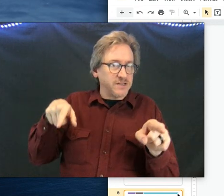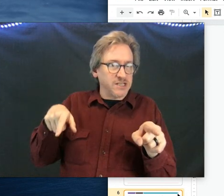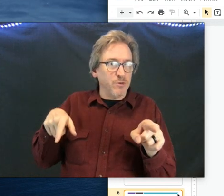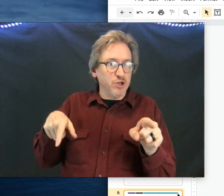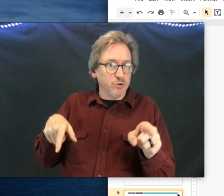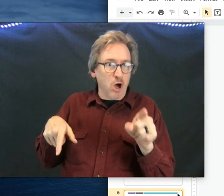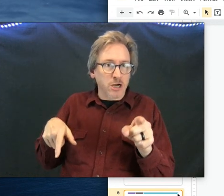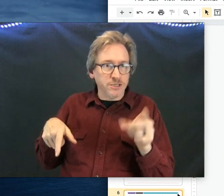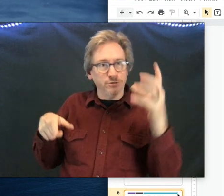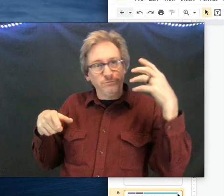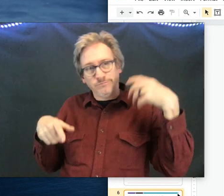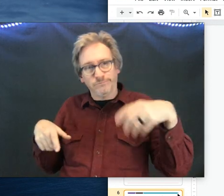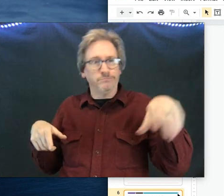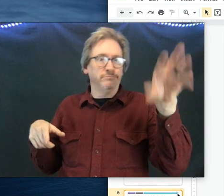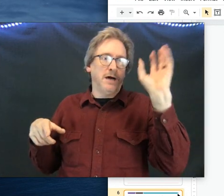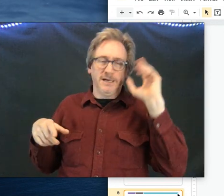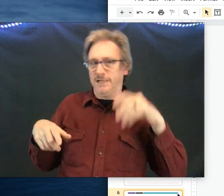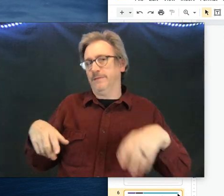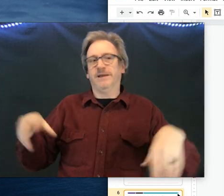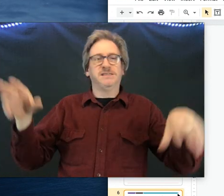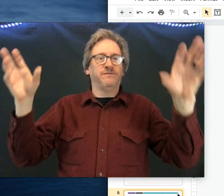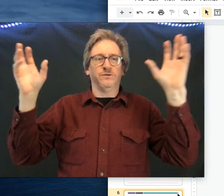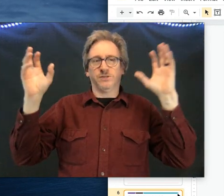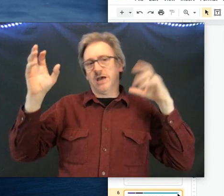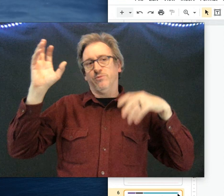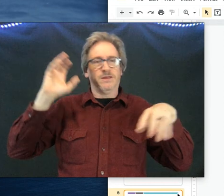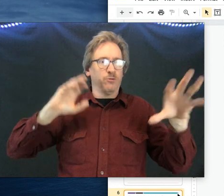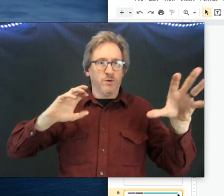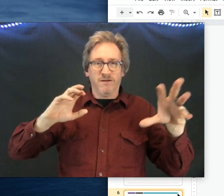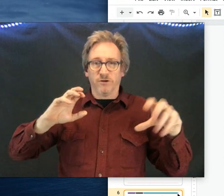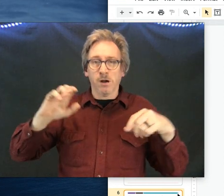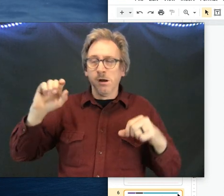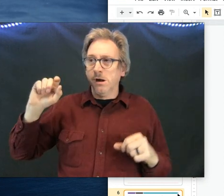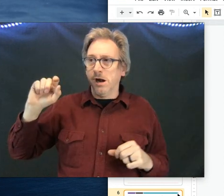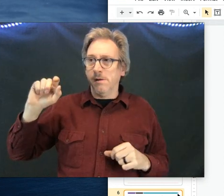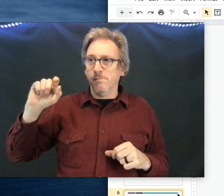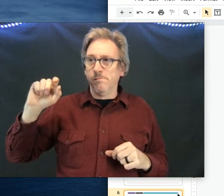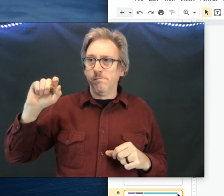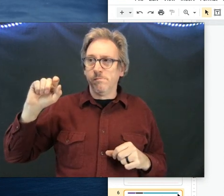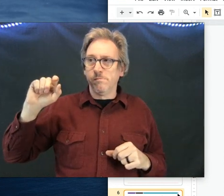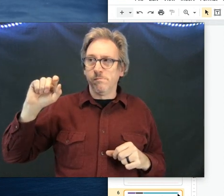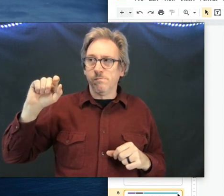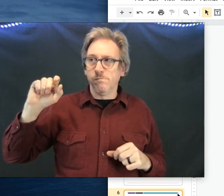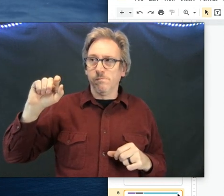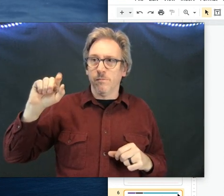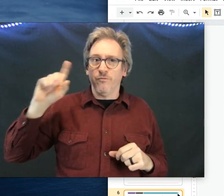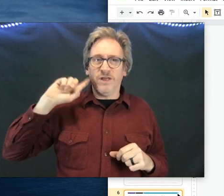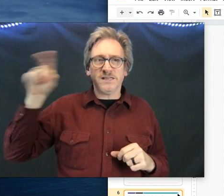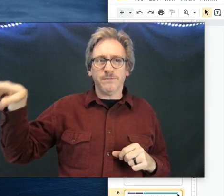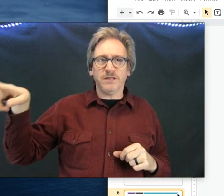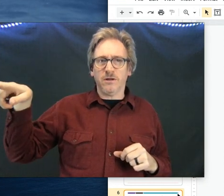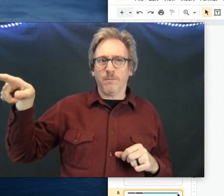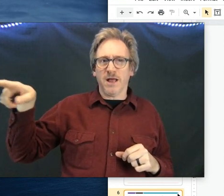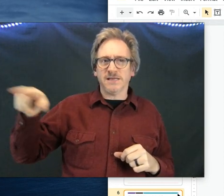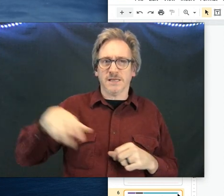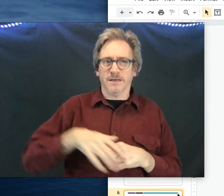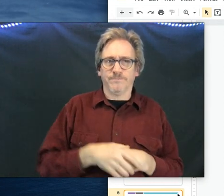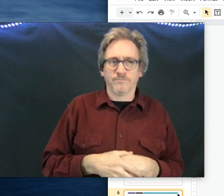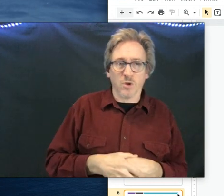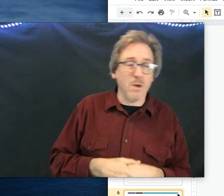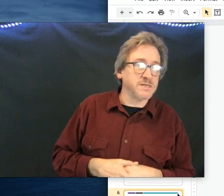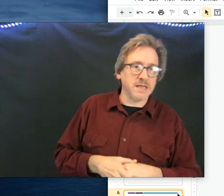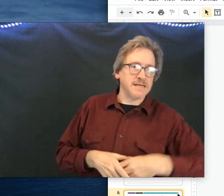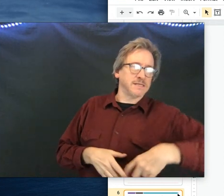especially if it's someone you talk to on a daily basis, if you Skype with them or whatever. Um, think of something that applies to